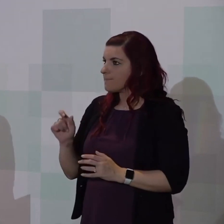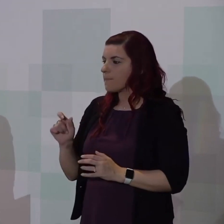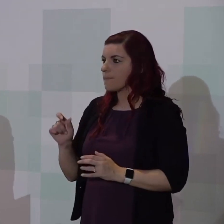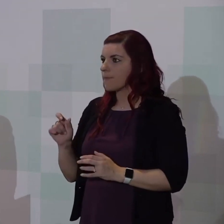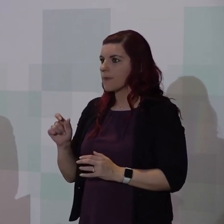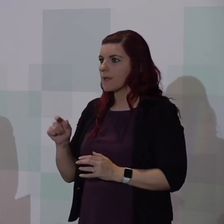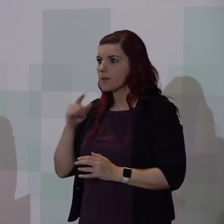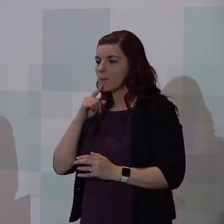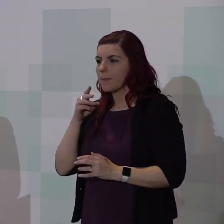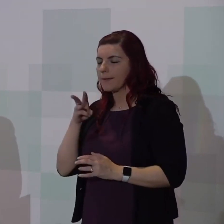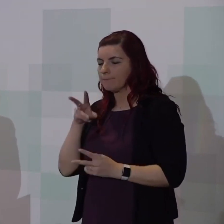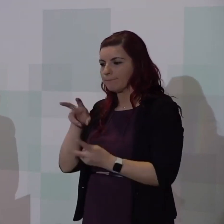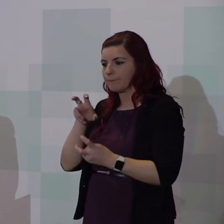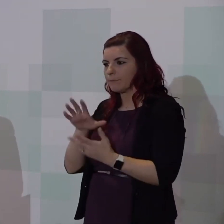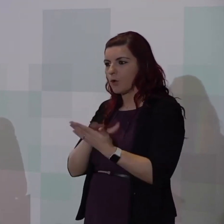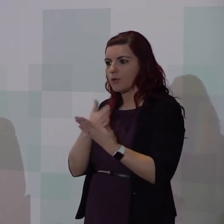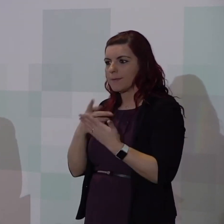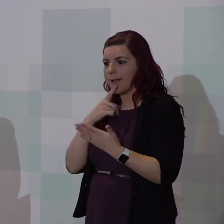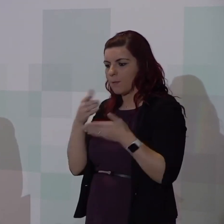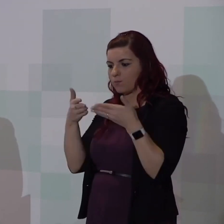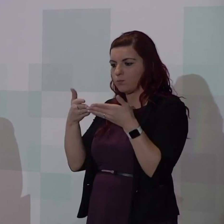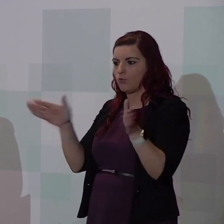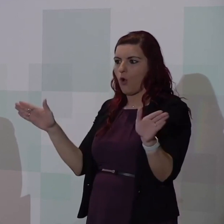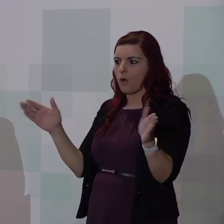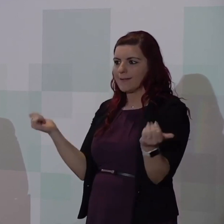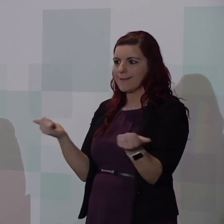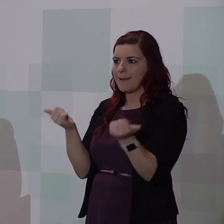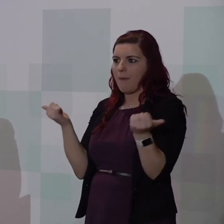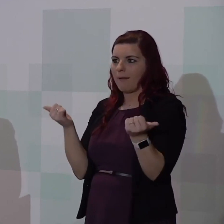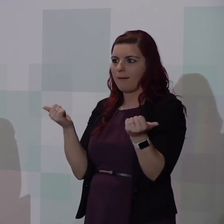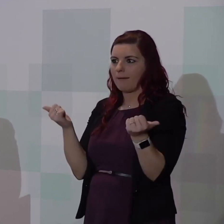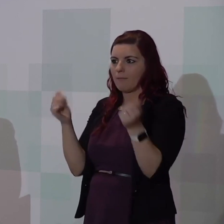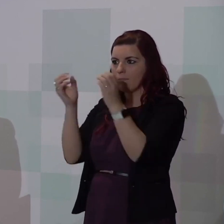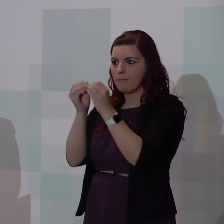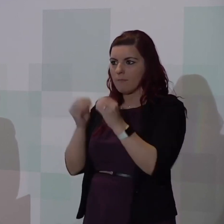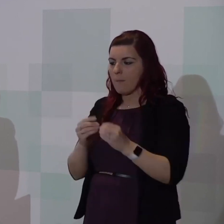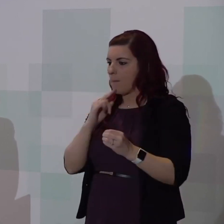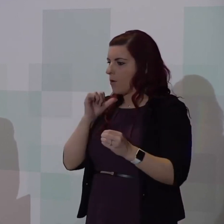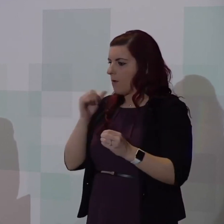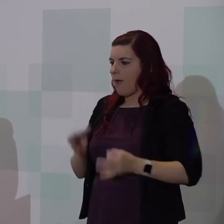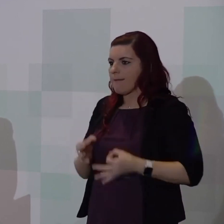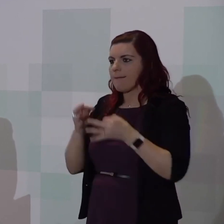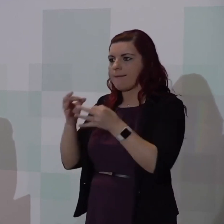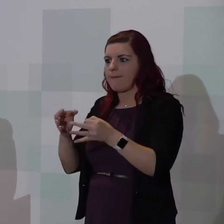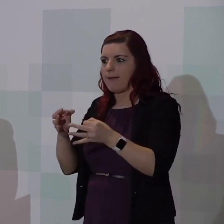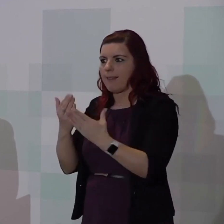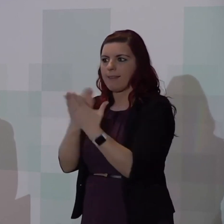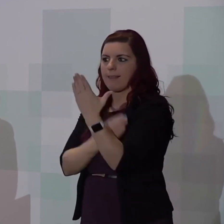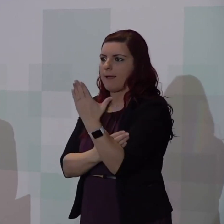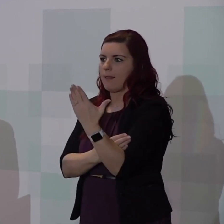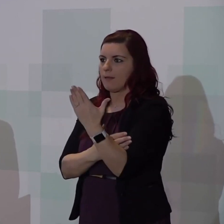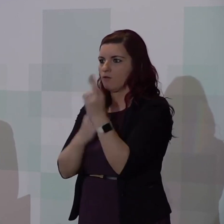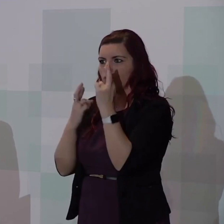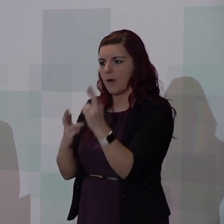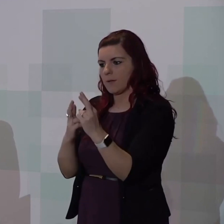it's been interpreted as a broad kind of symbolic reference, but not as giving rise to legal rights to support